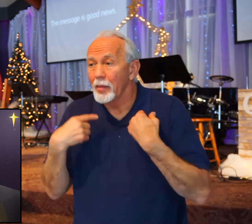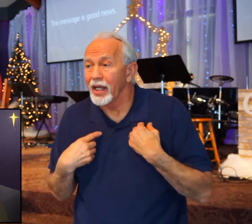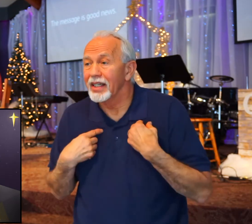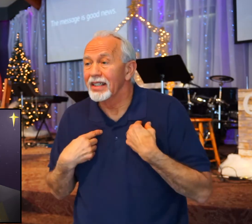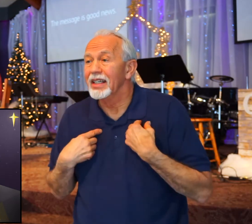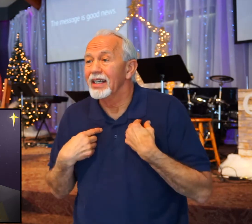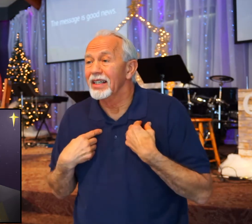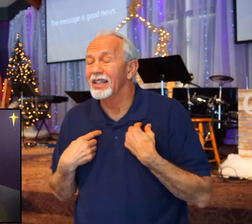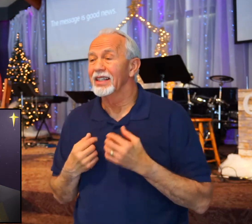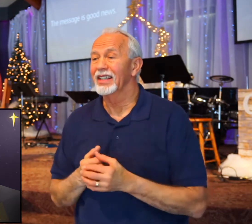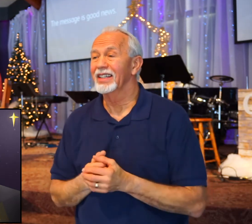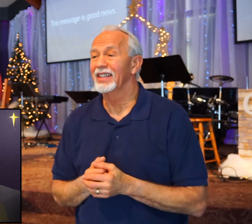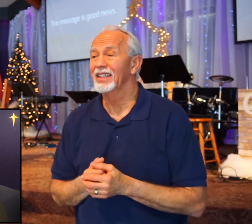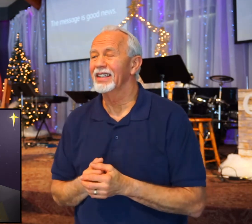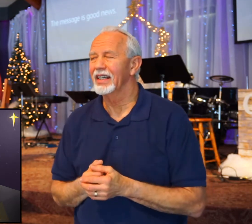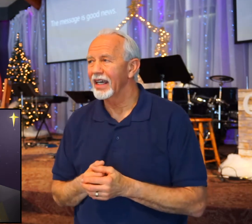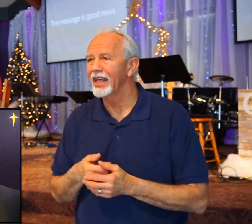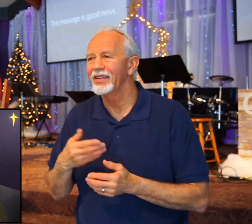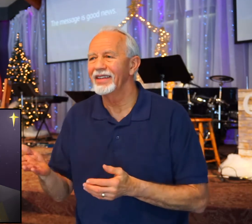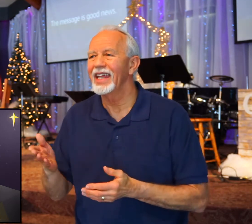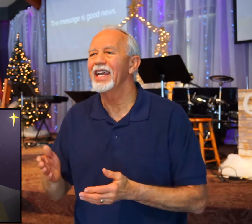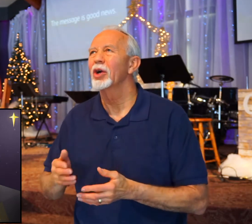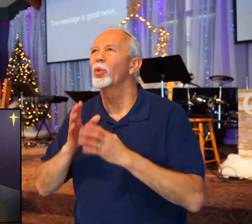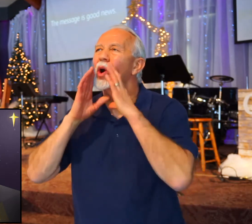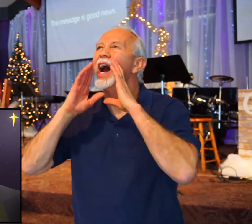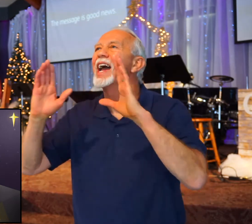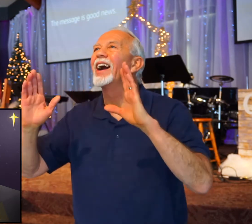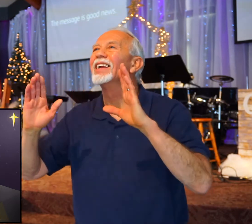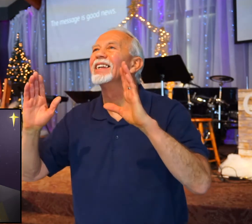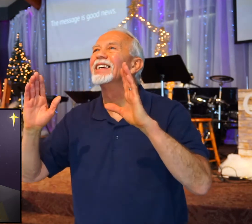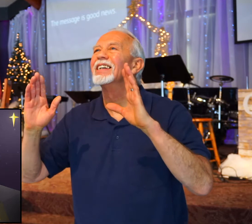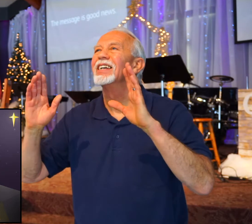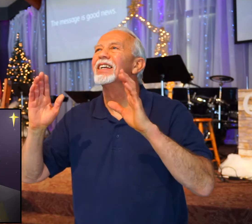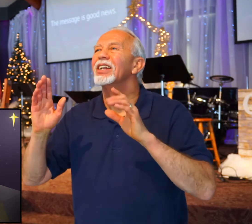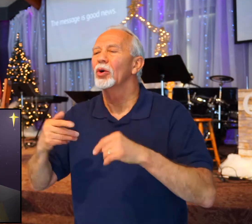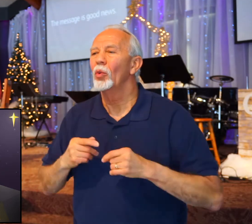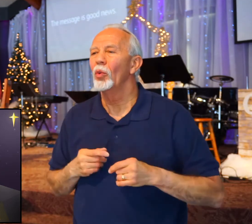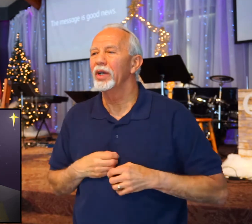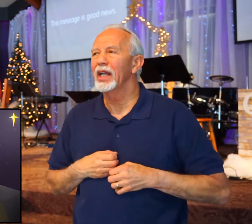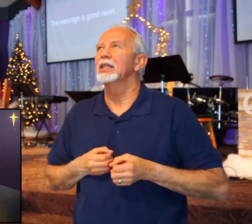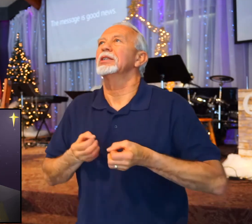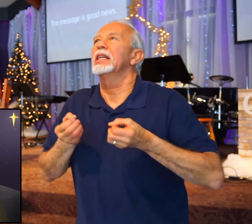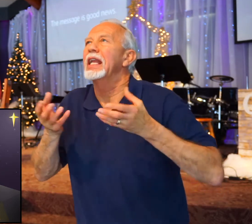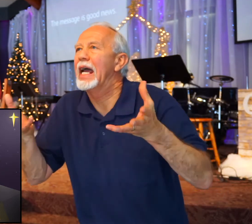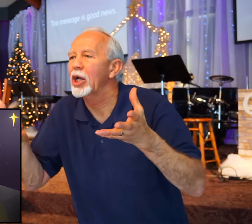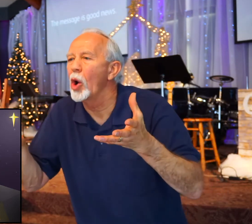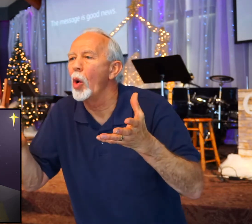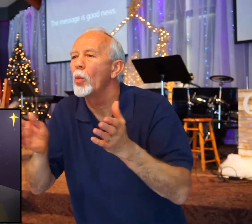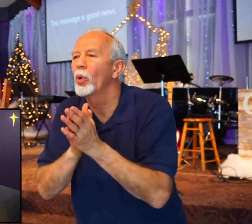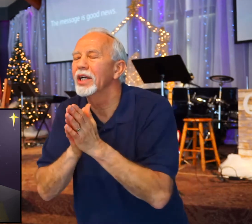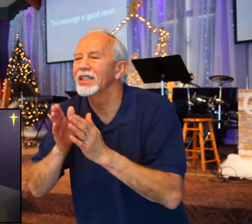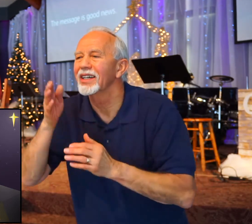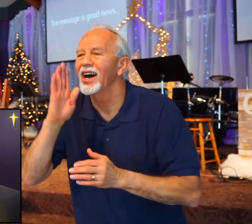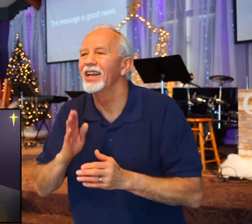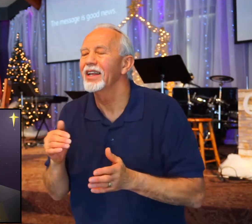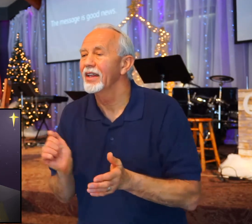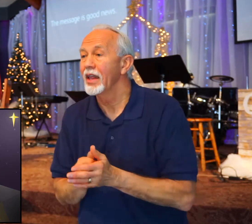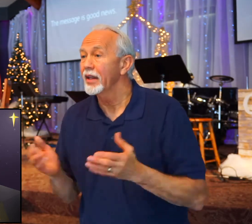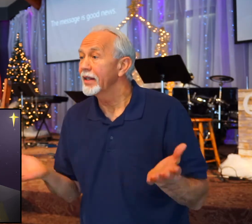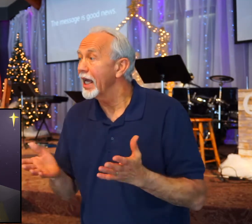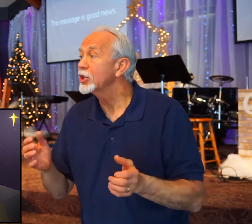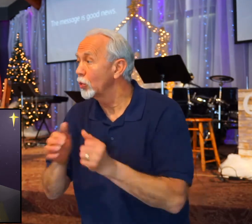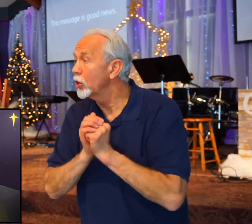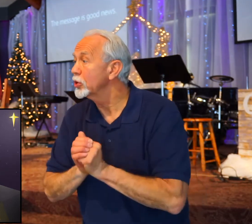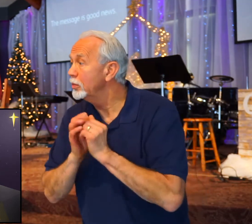human flesh. And they sing, they cry out. And as they turn loose praising God, it's a reminder, that's what worshipers do. They